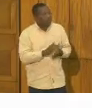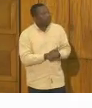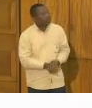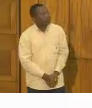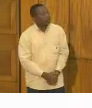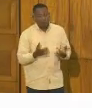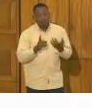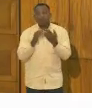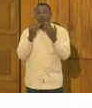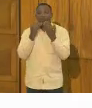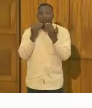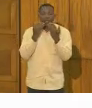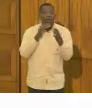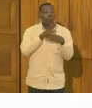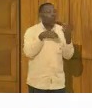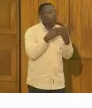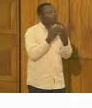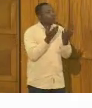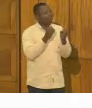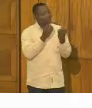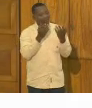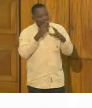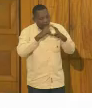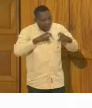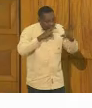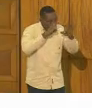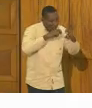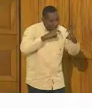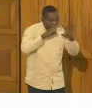I would like to thank my investigators in this study and also